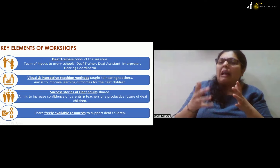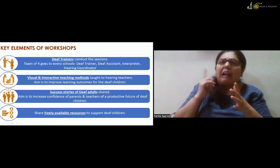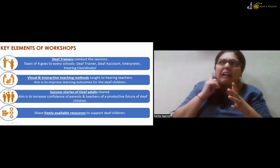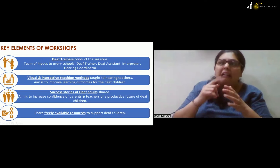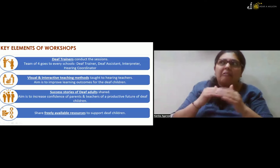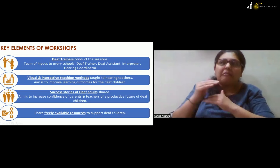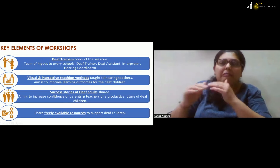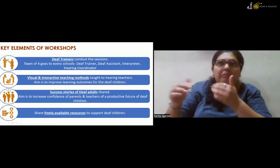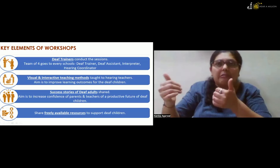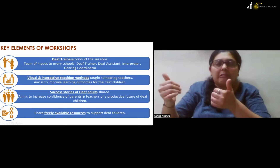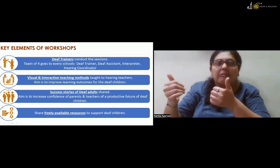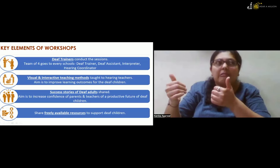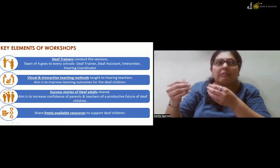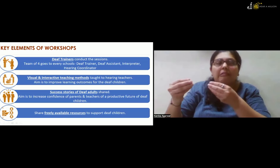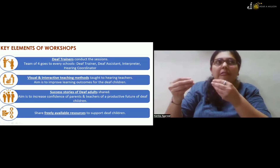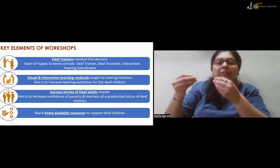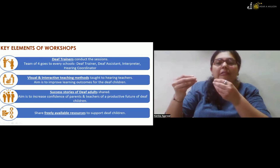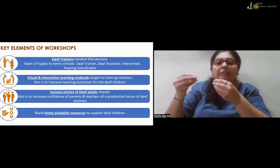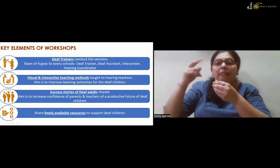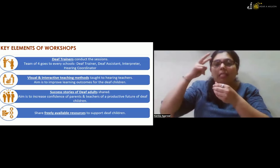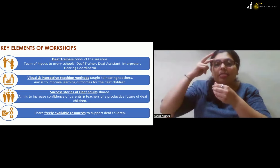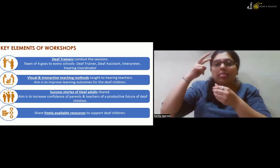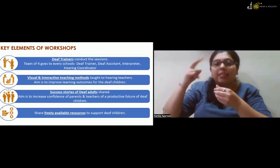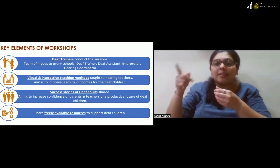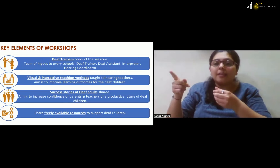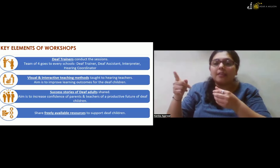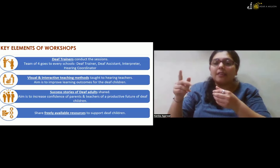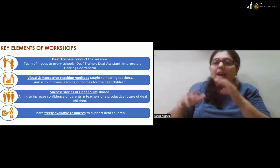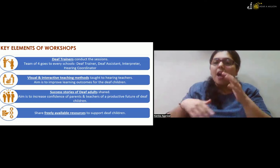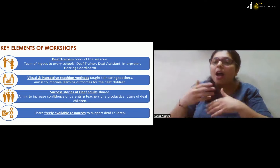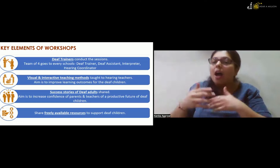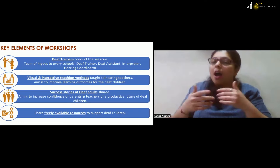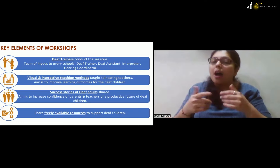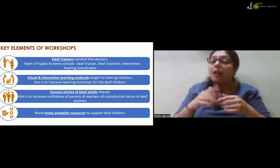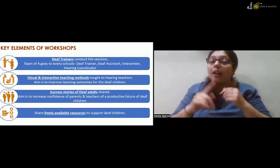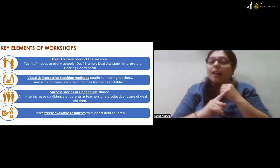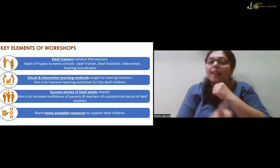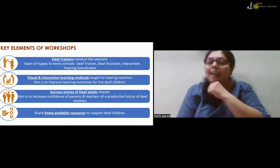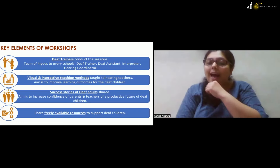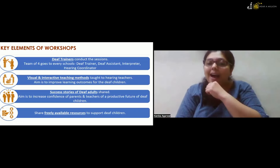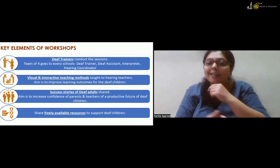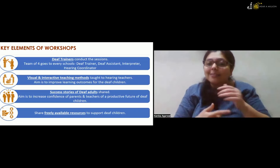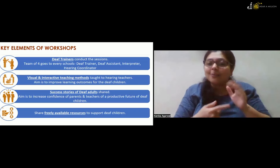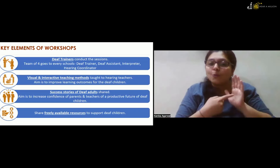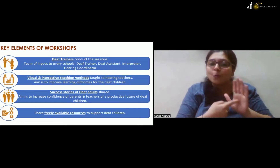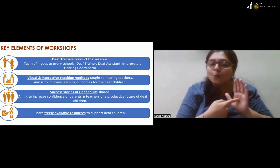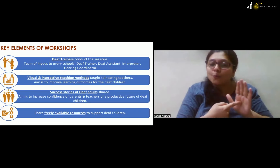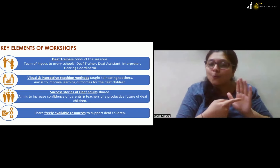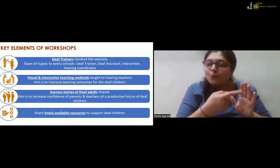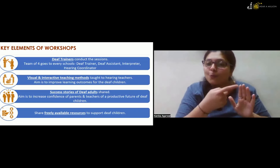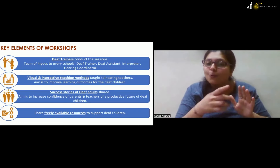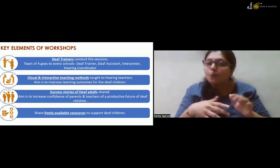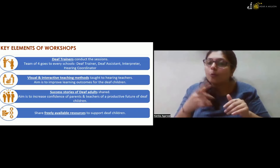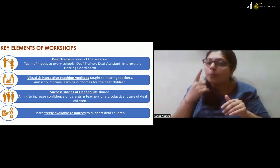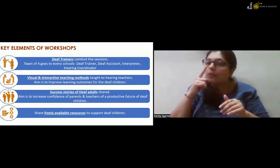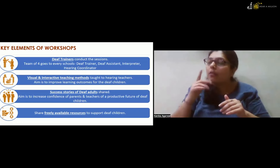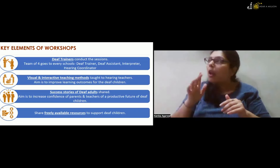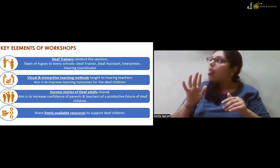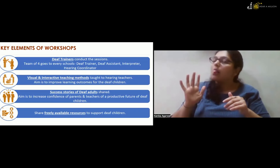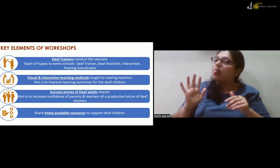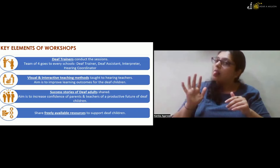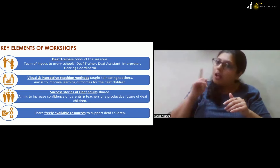we had asked these kind of questions also about their deaf kids, and they didn't understand what,